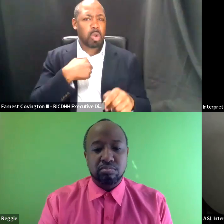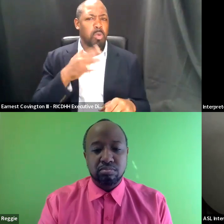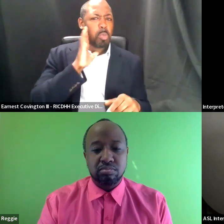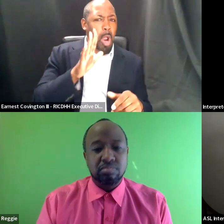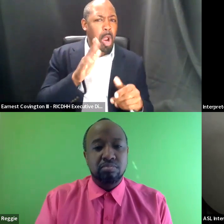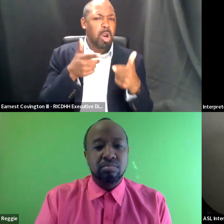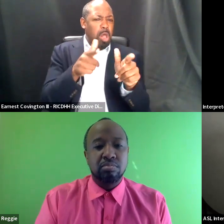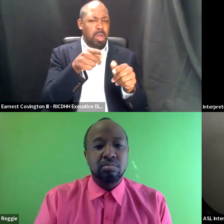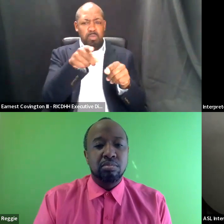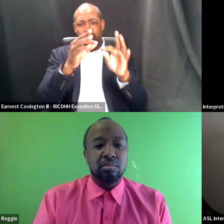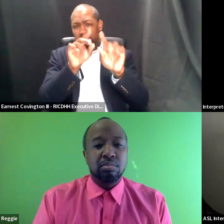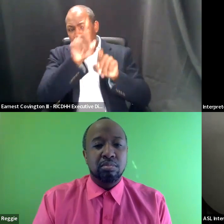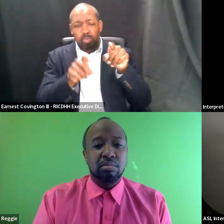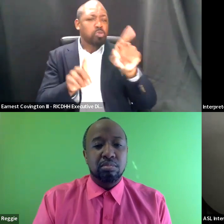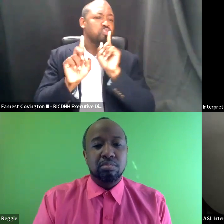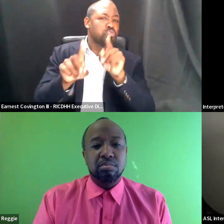Q&A